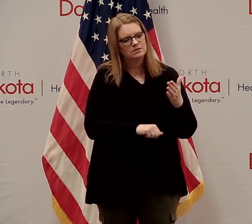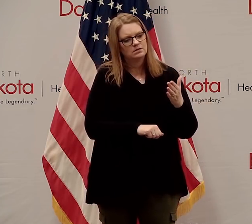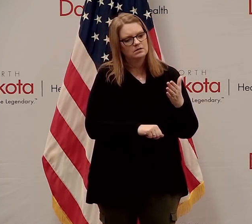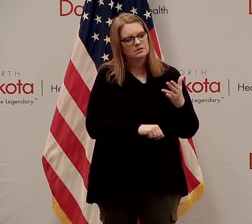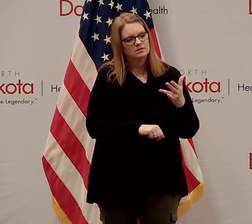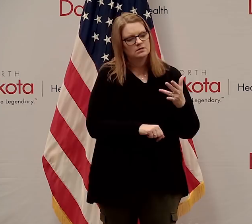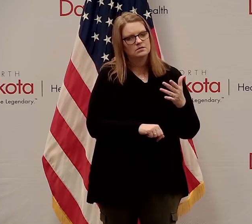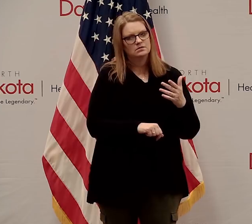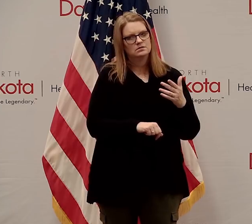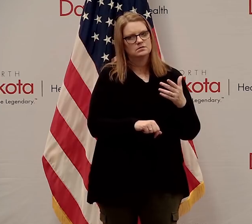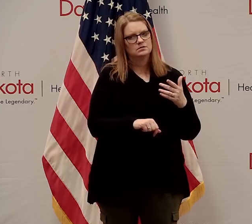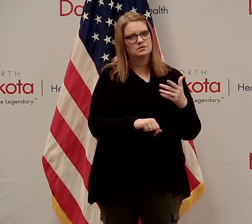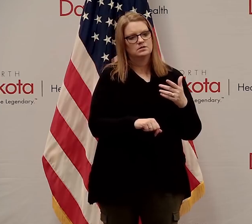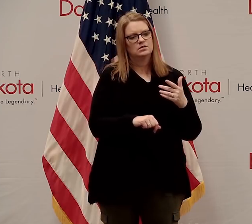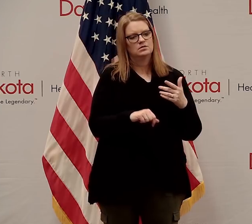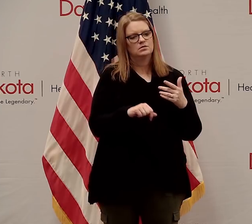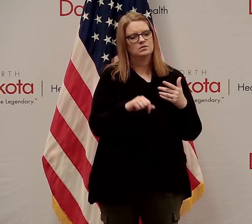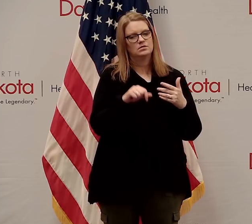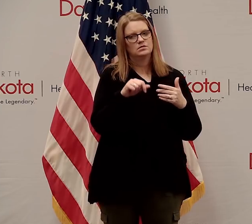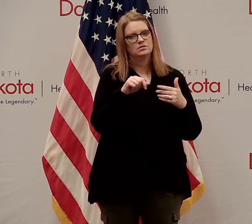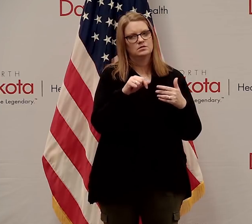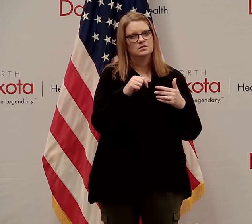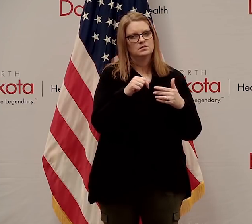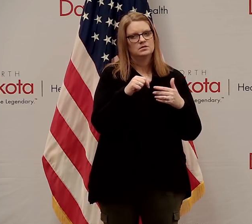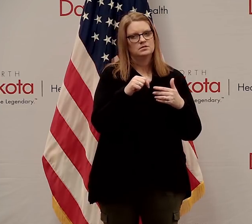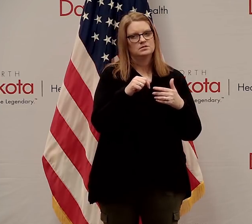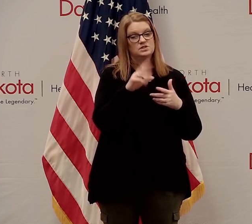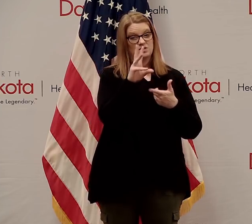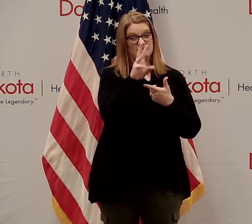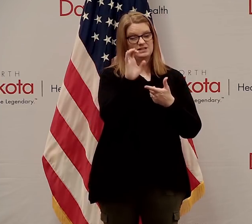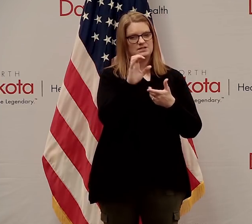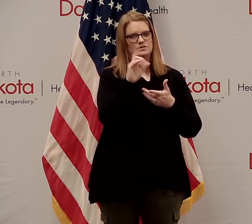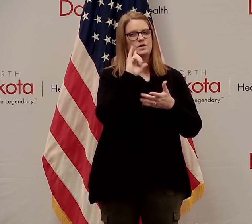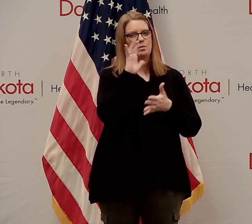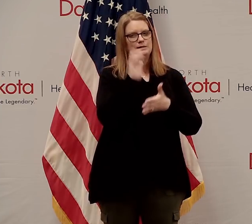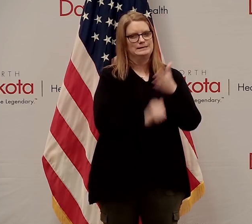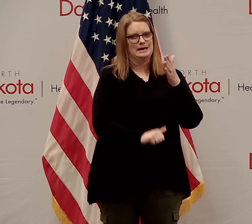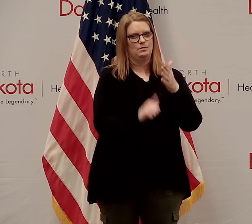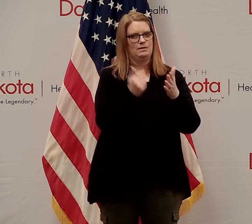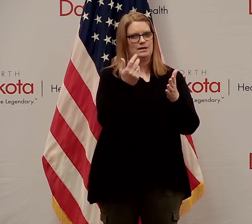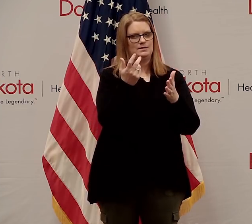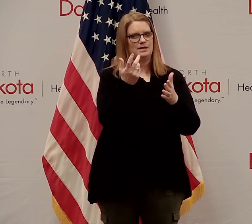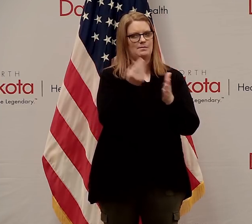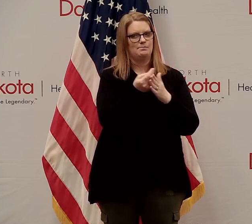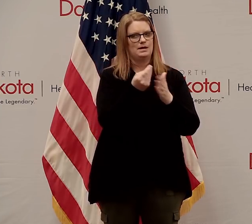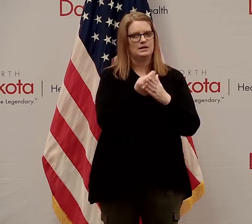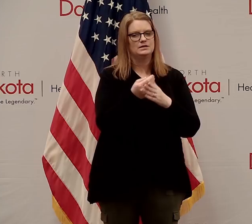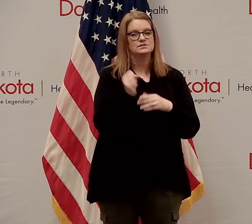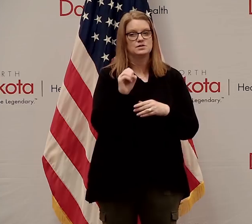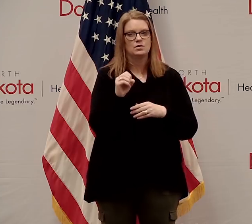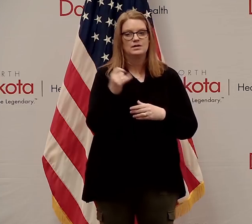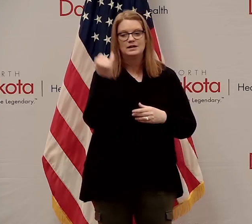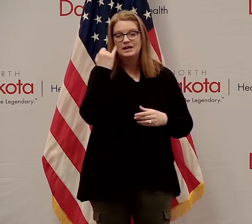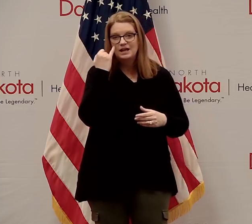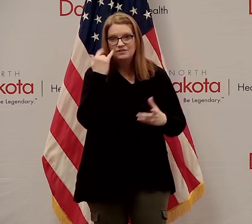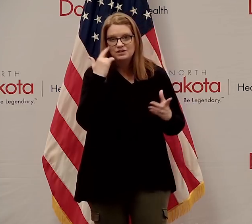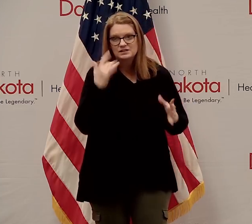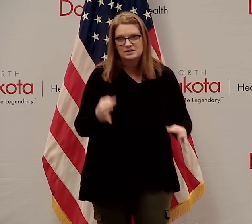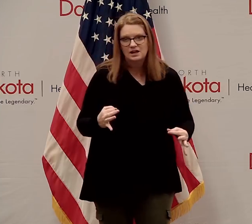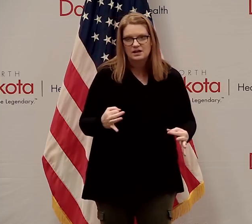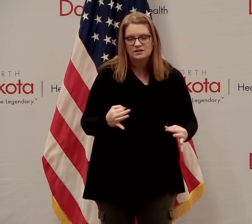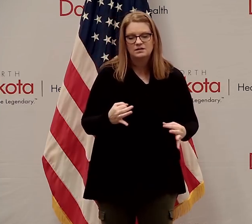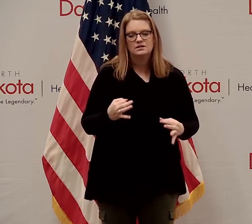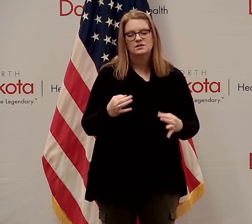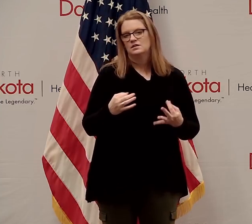their amount of their check reduced to something less than $600. Individuals should keep in mind that if they choose not to have